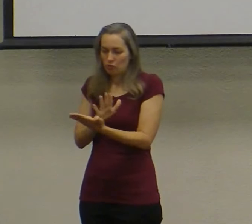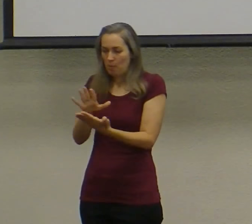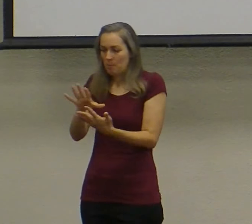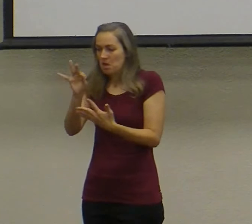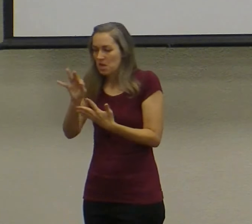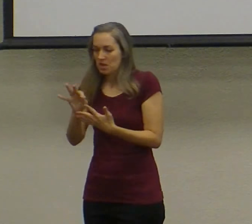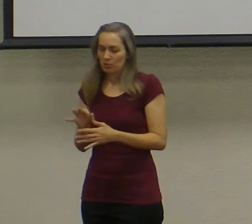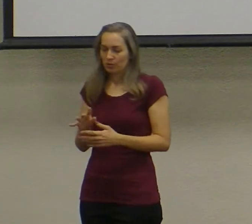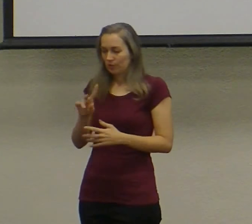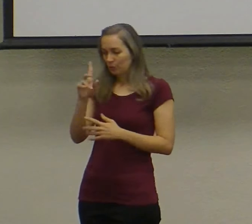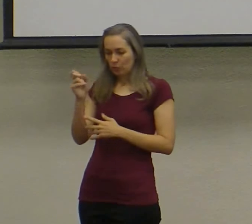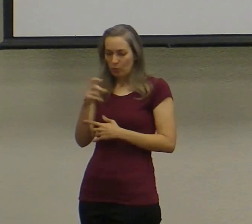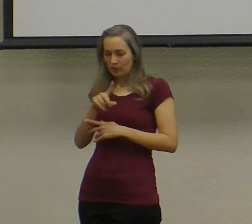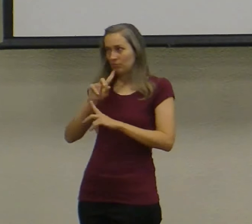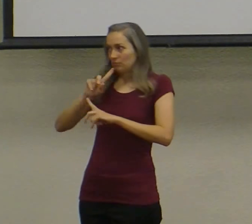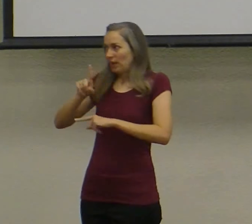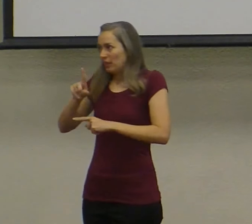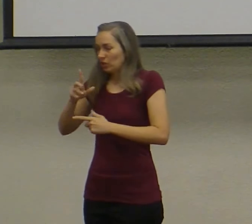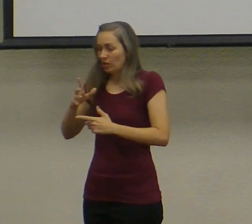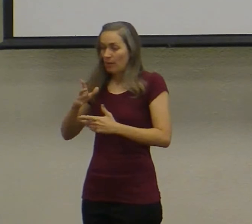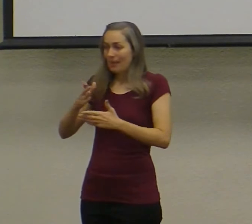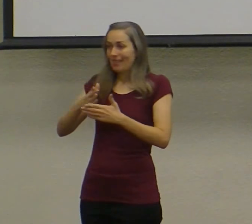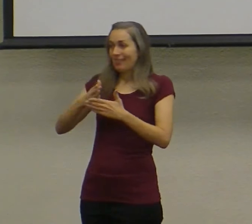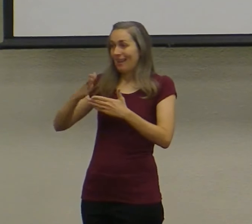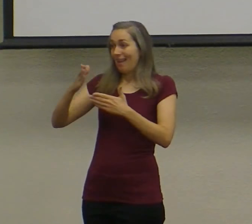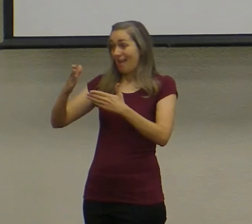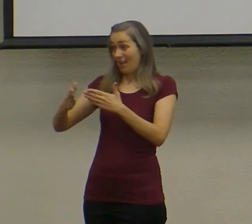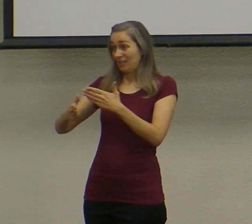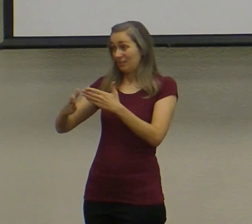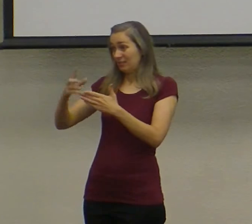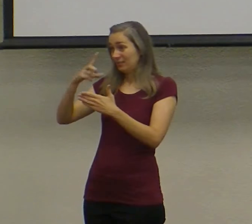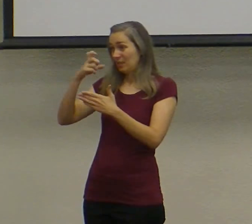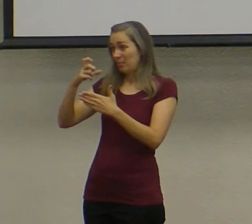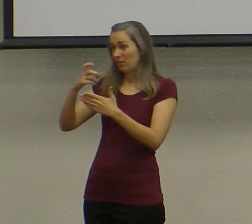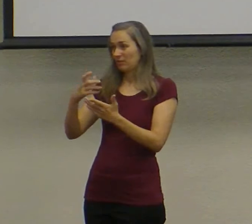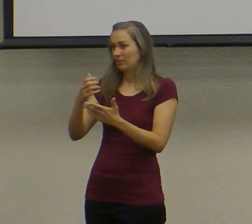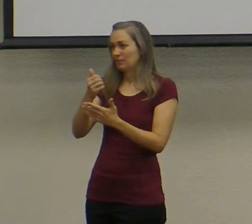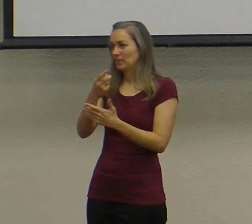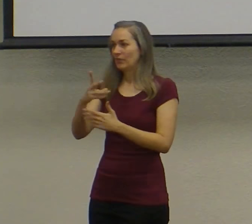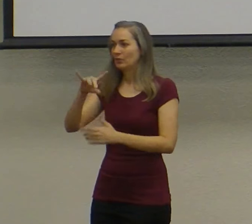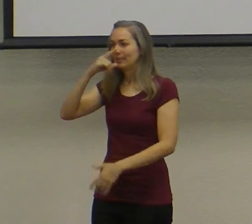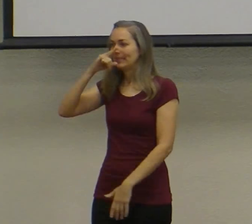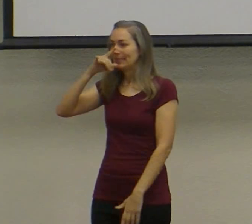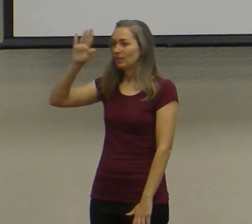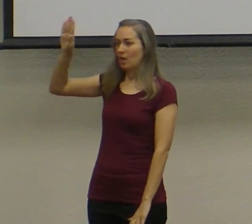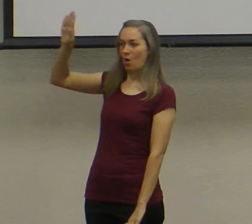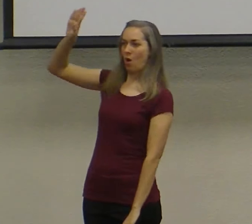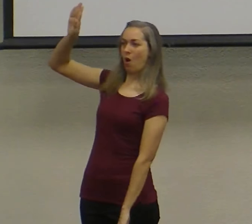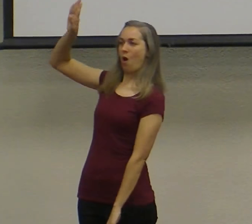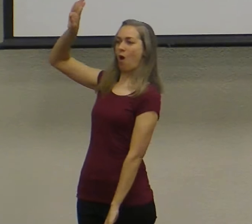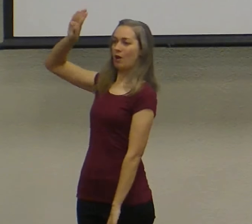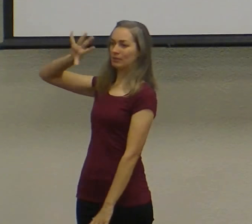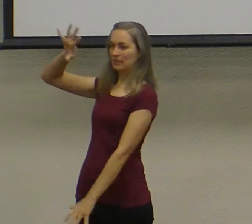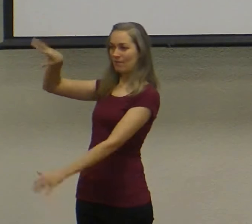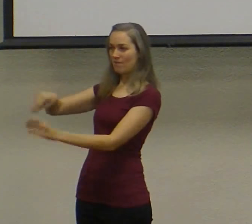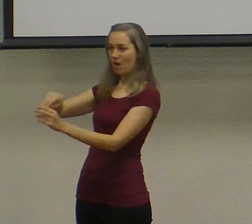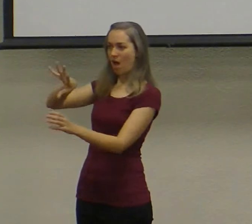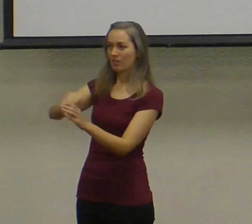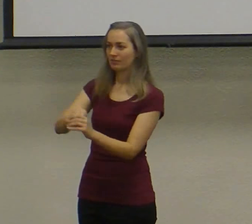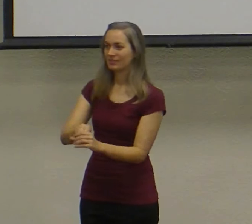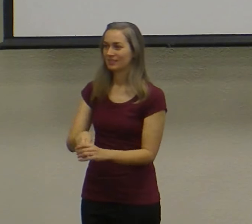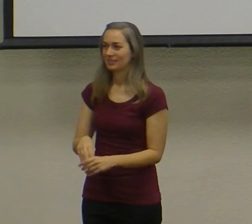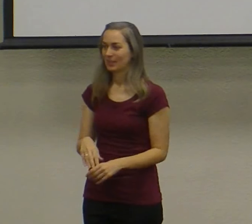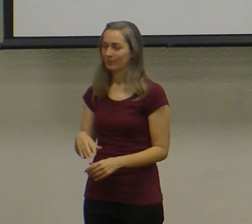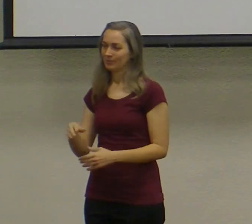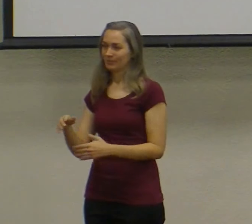answering questions or anything. And by the end of the summer, I mean, I would have 2 or 3 kids in the class. They would actually be so involved in it. They would be going back and